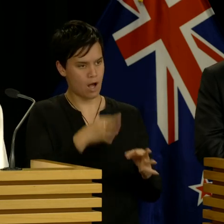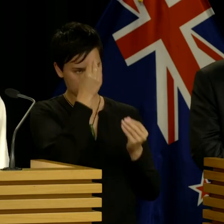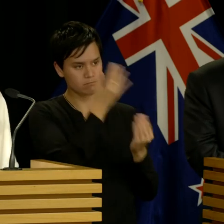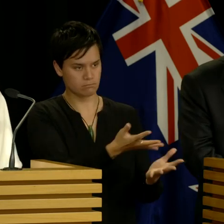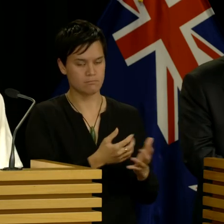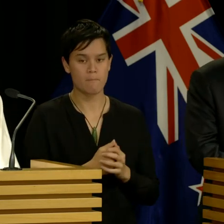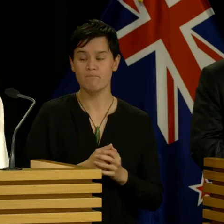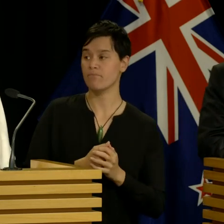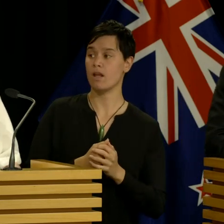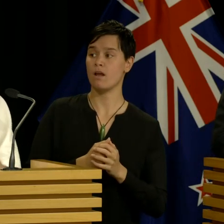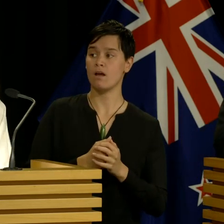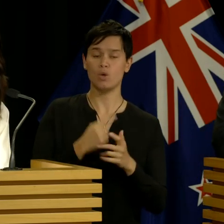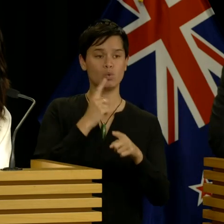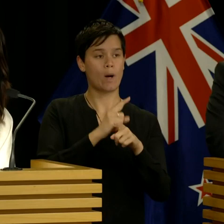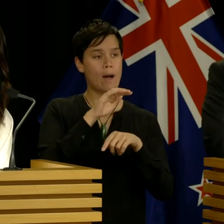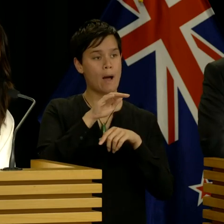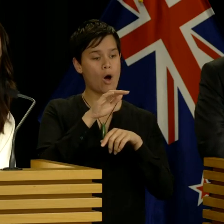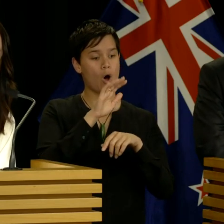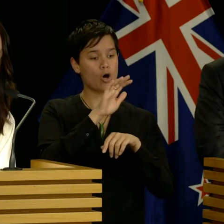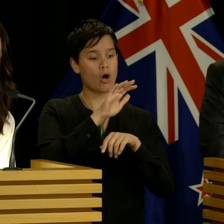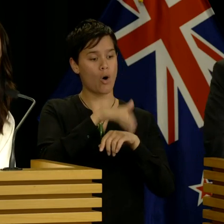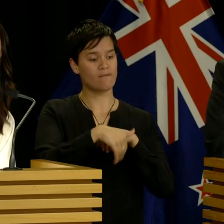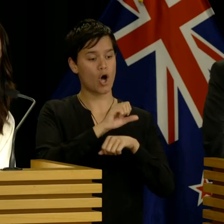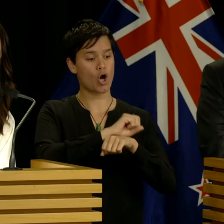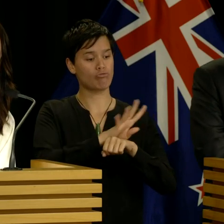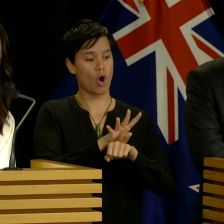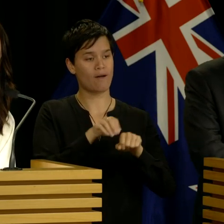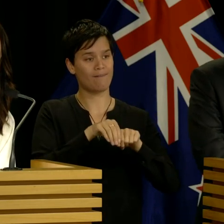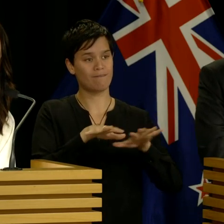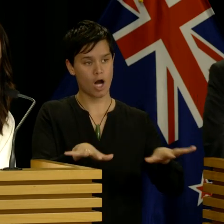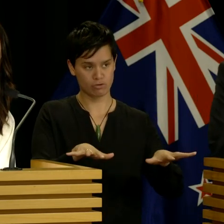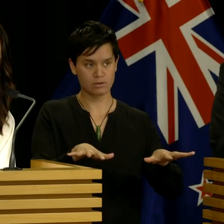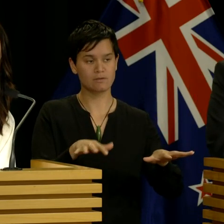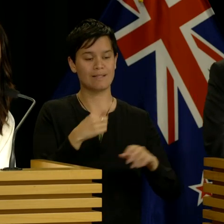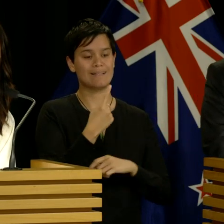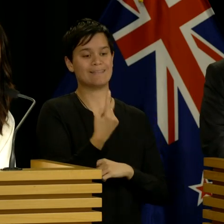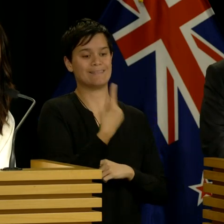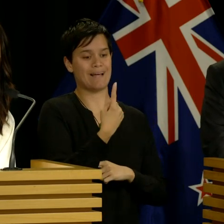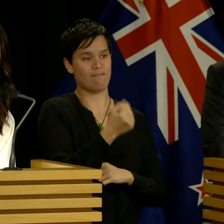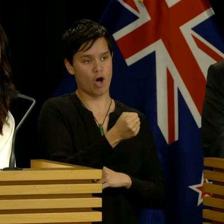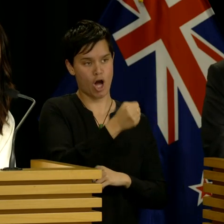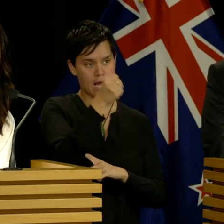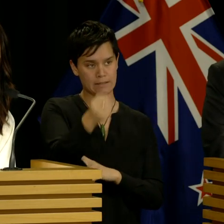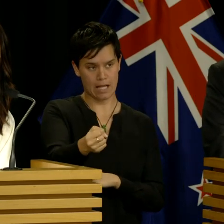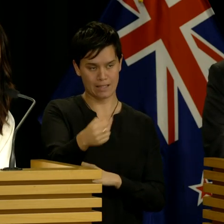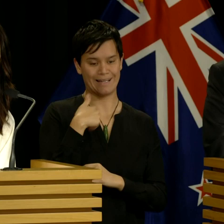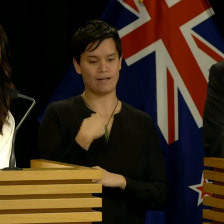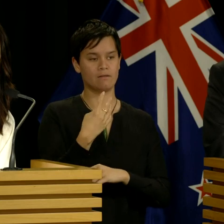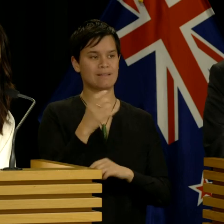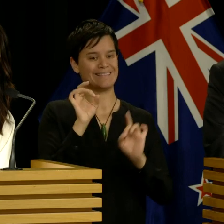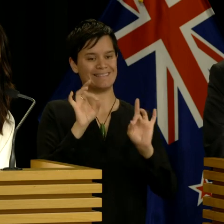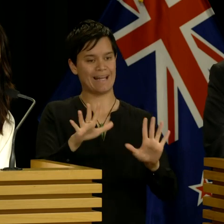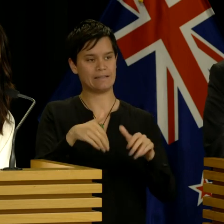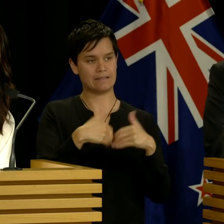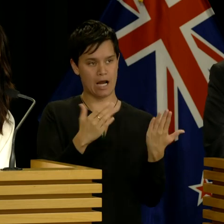for coronavirus, the statutory minimum for sick leave is 5 days, but you're supposed to stay away from work for at least 10 days if you think you